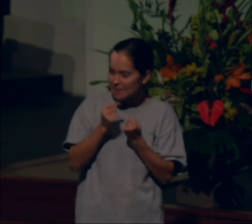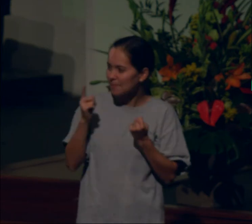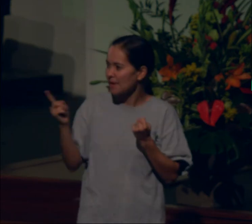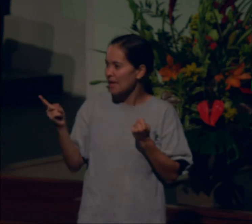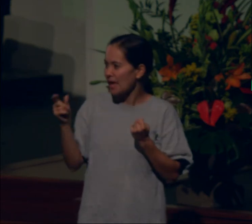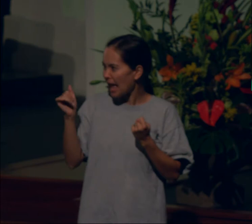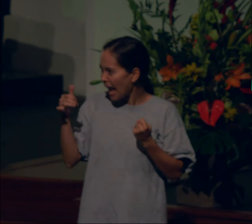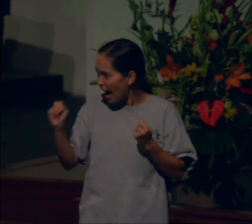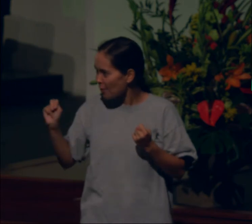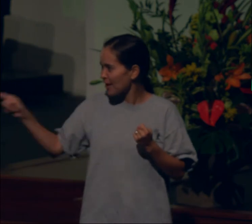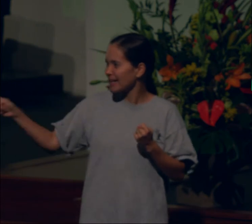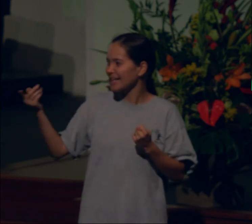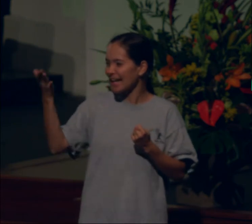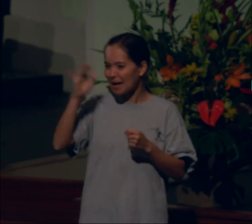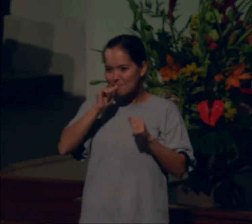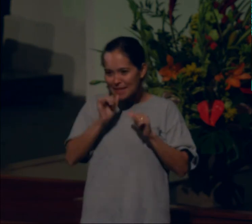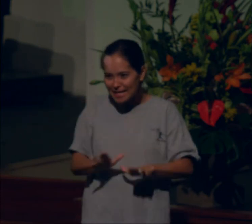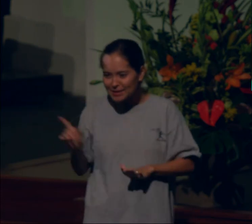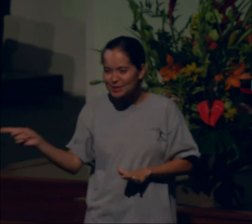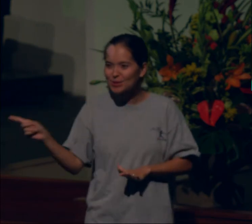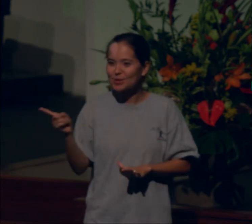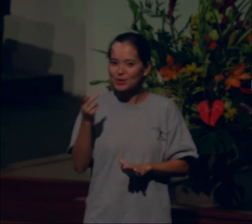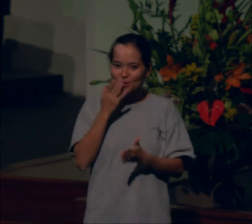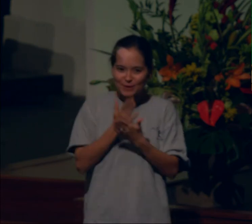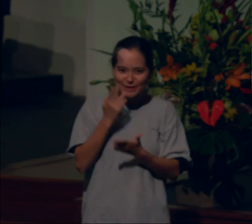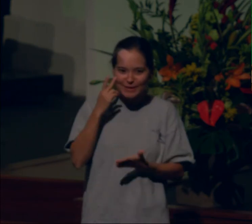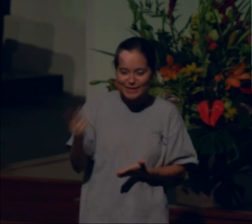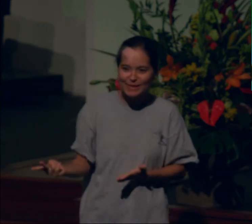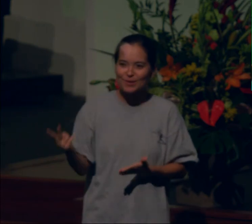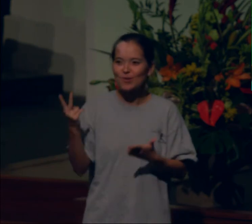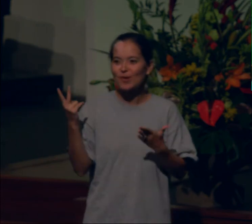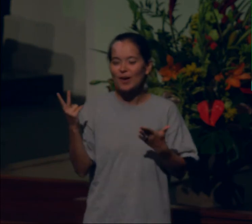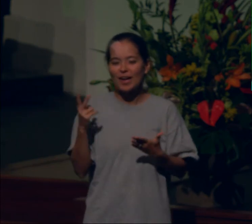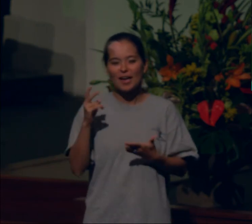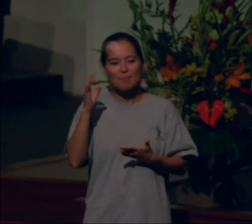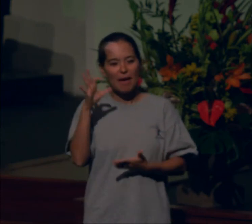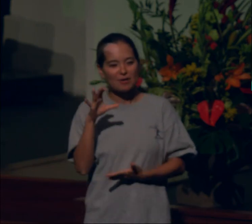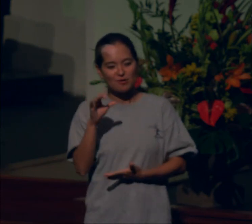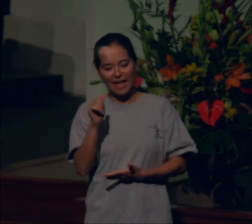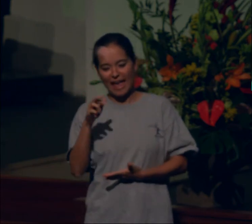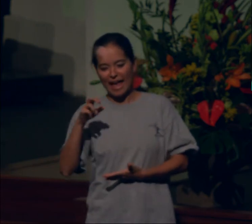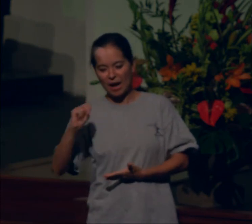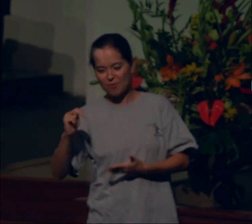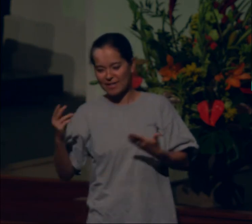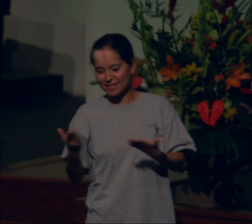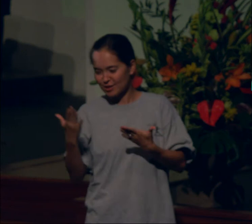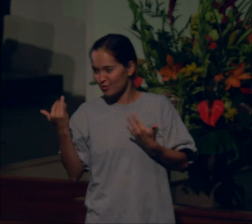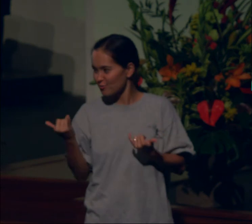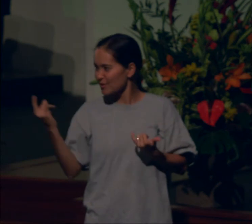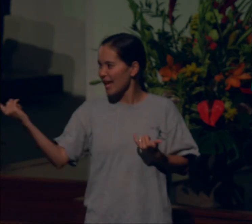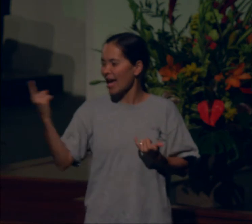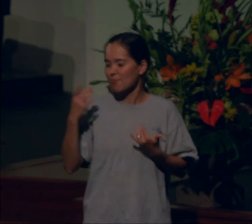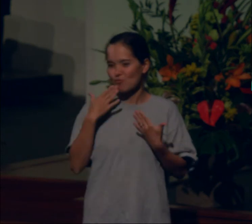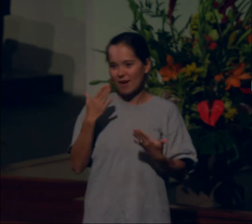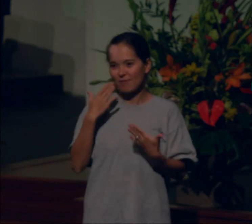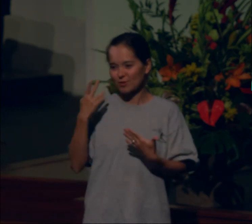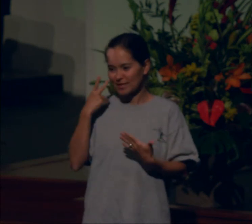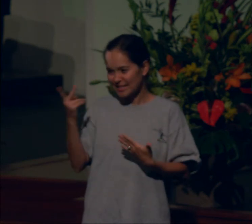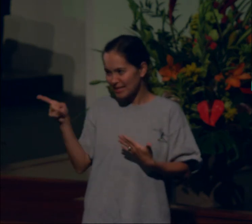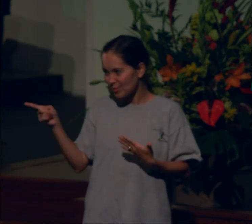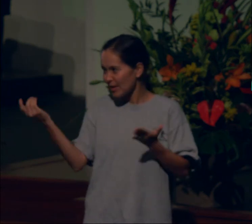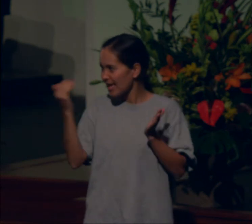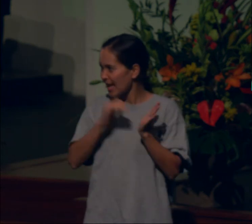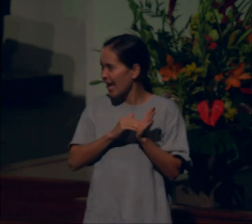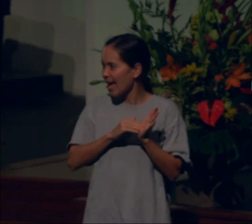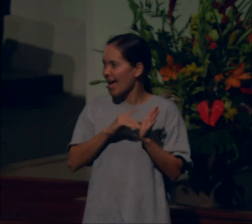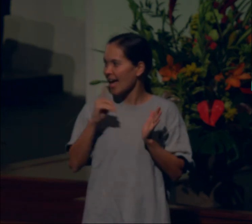Aaron, God bless you. It's so good to see you. Aaron Cordell with us today, and I'm just grateful to see you again.